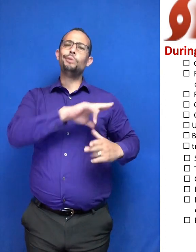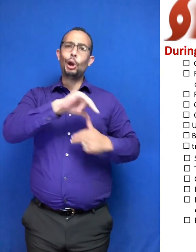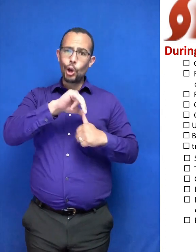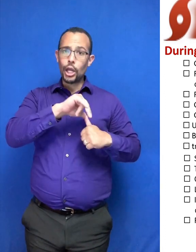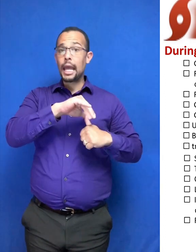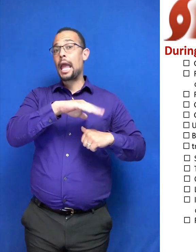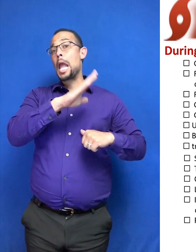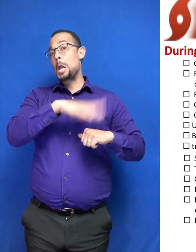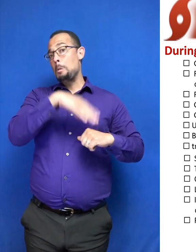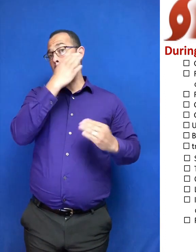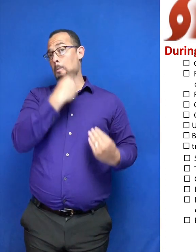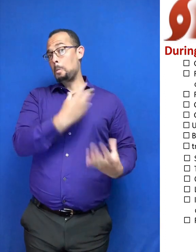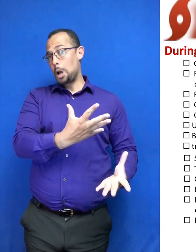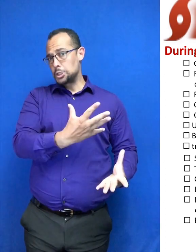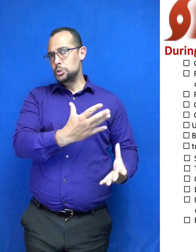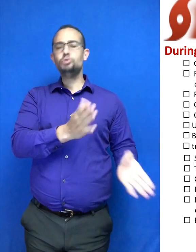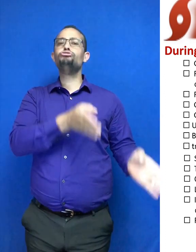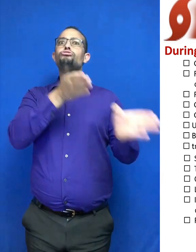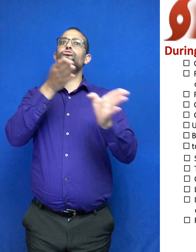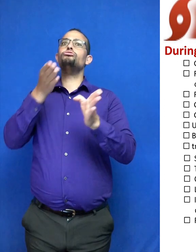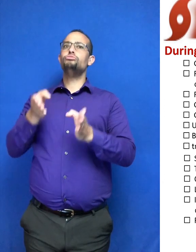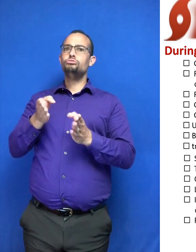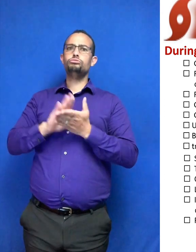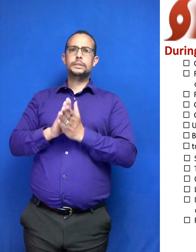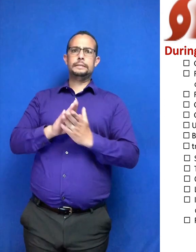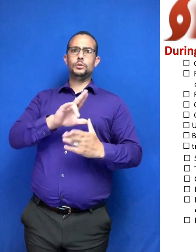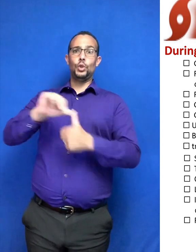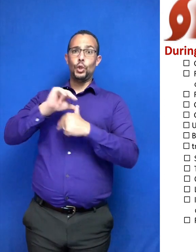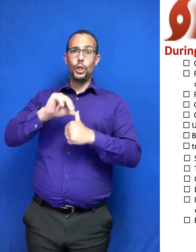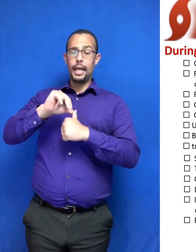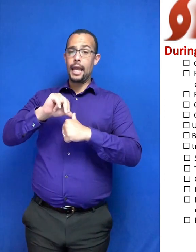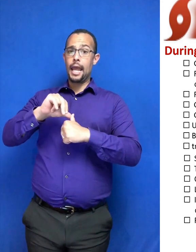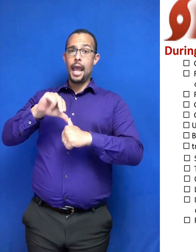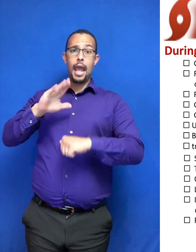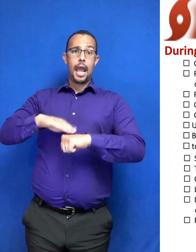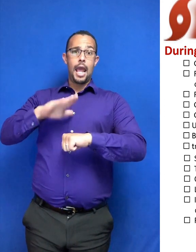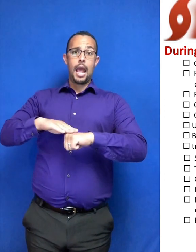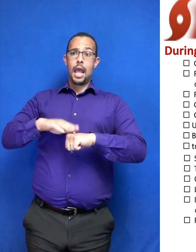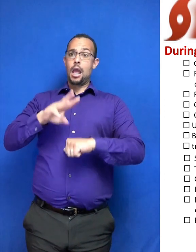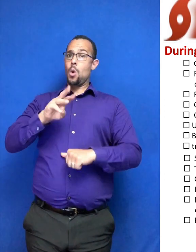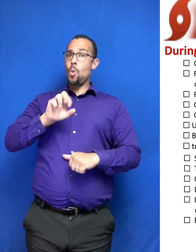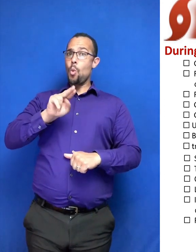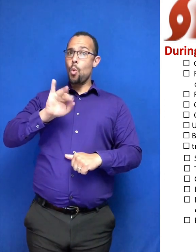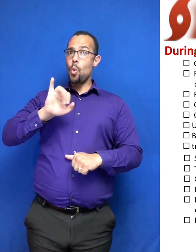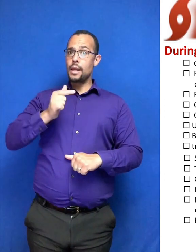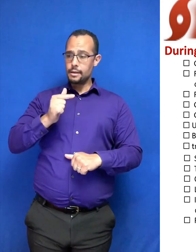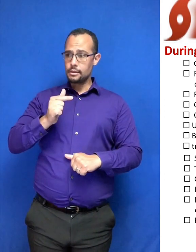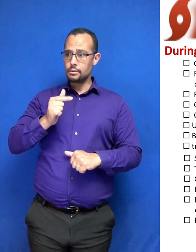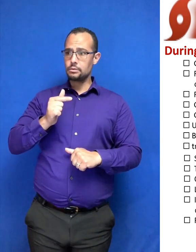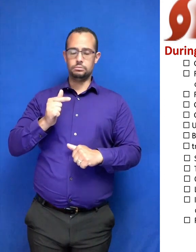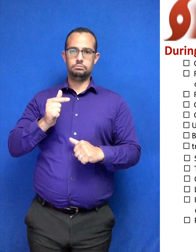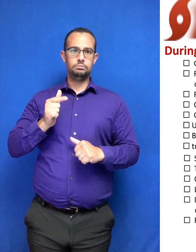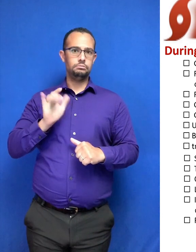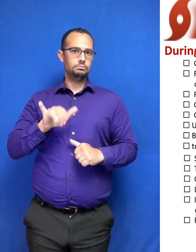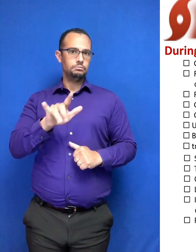So when you've moved from a hurricane watch to a hurricane warning, this is where you're making